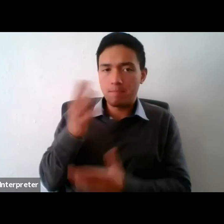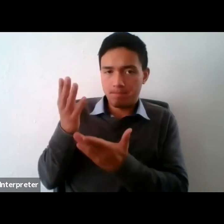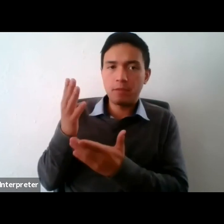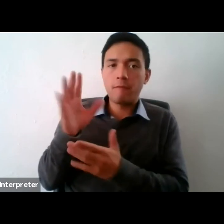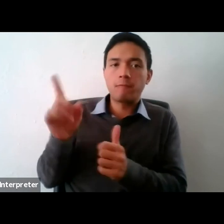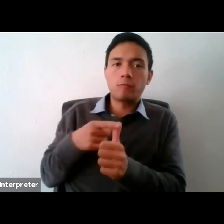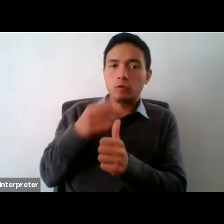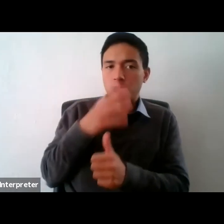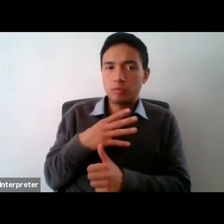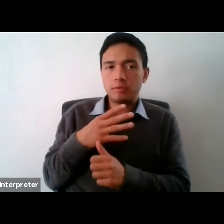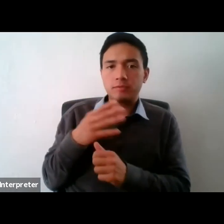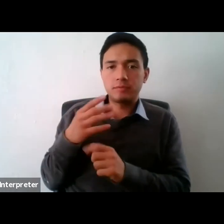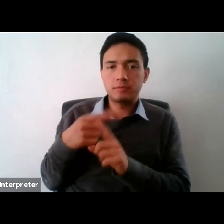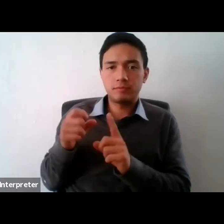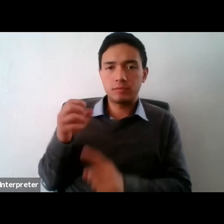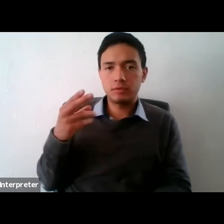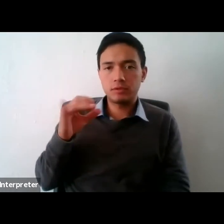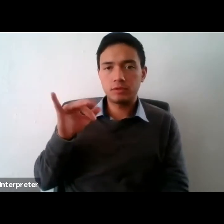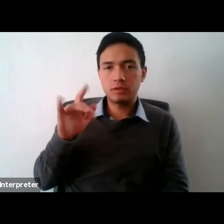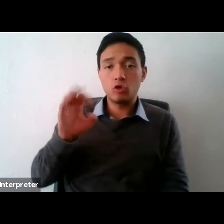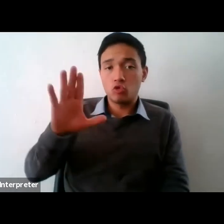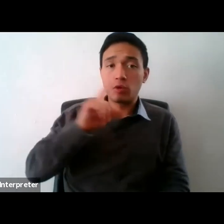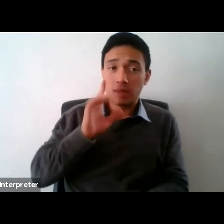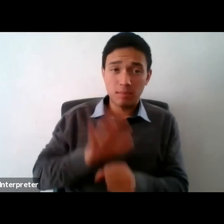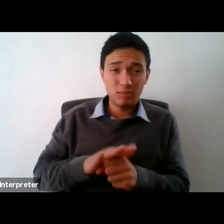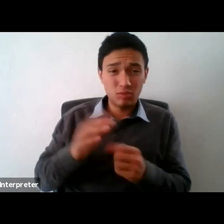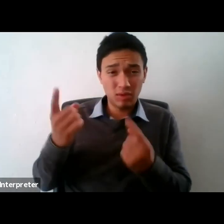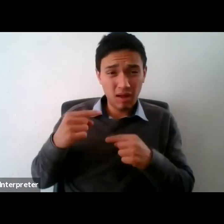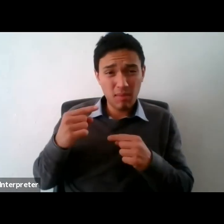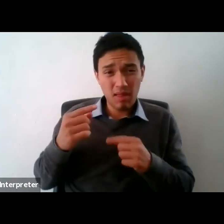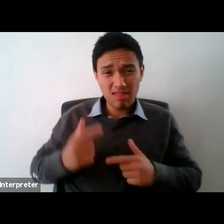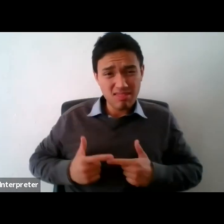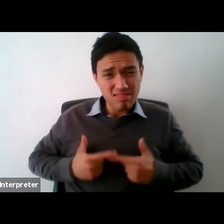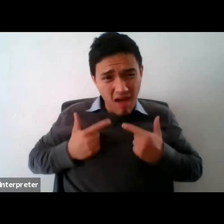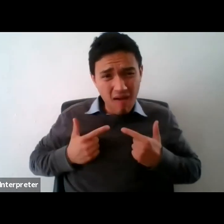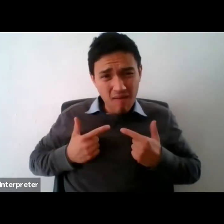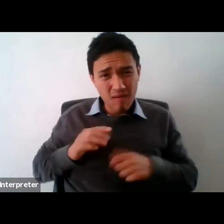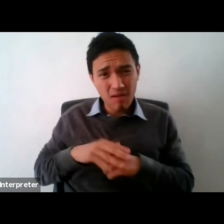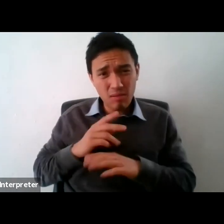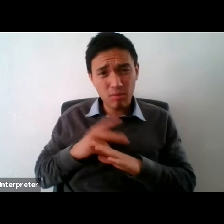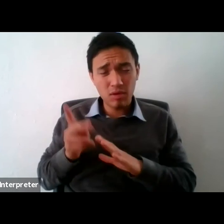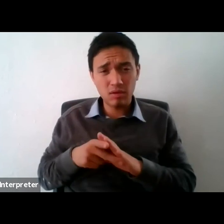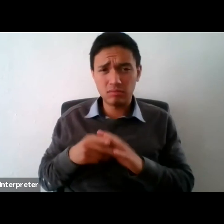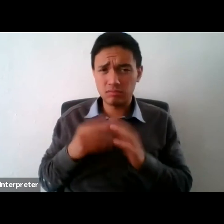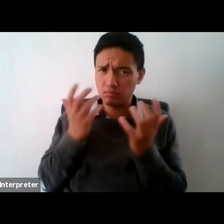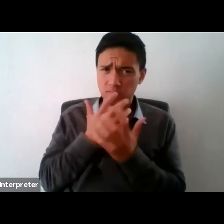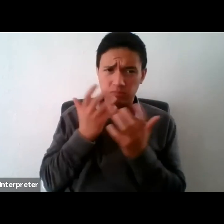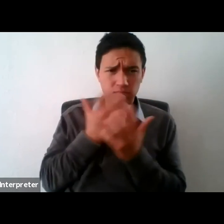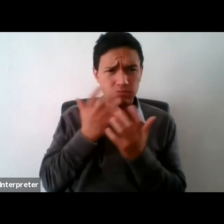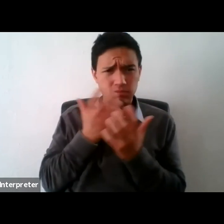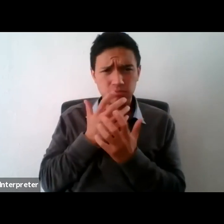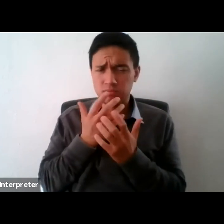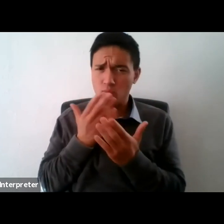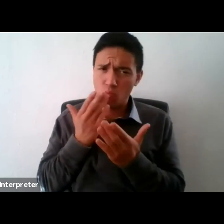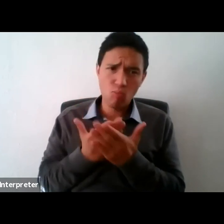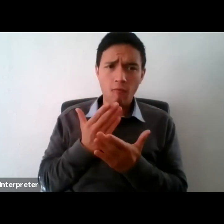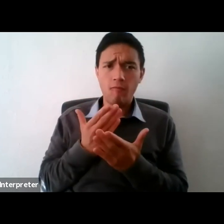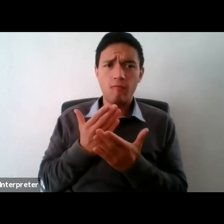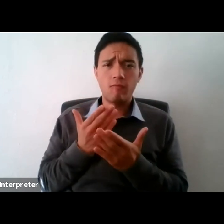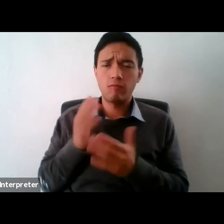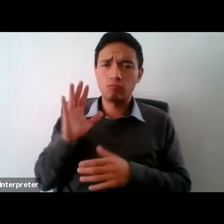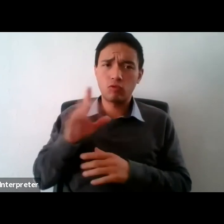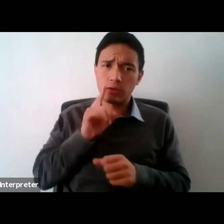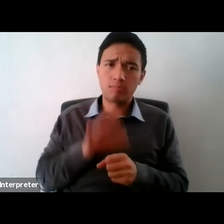by being with us live on this program speaks volumes. The floor is